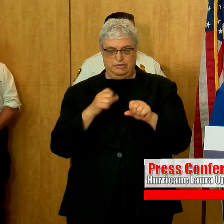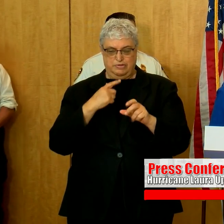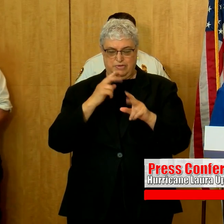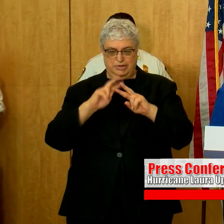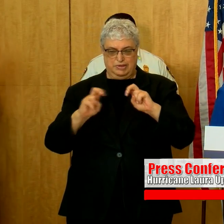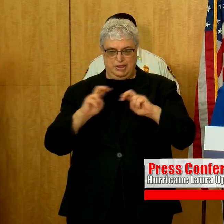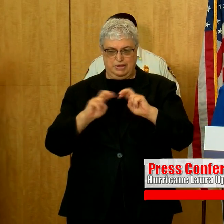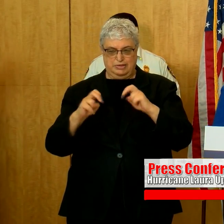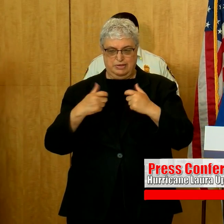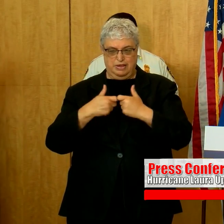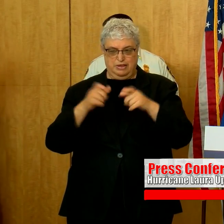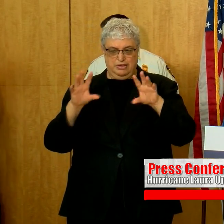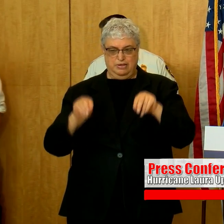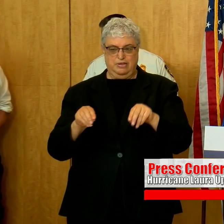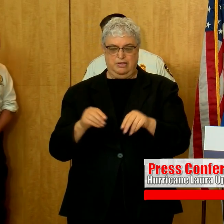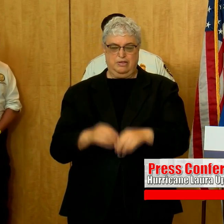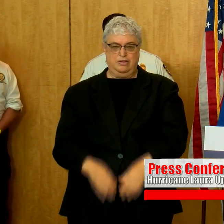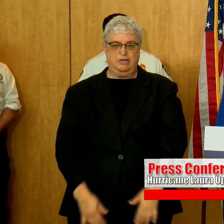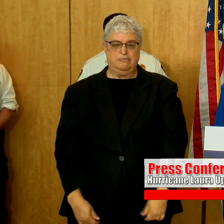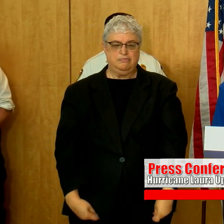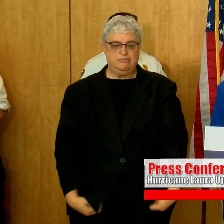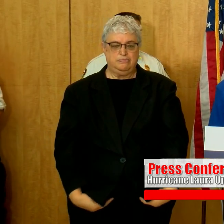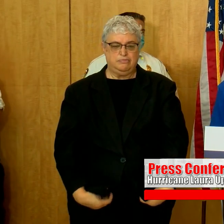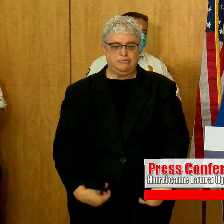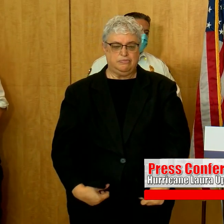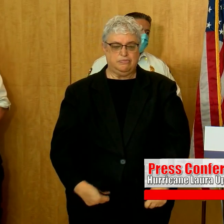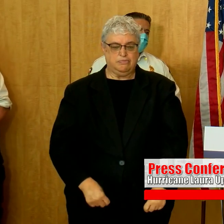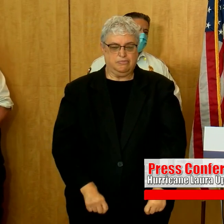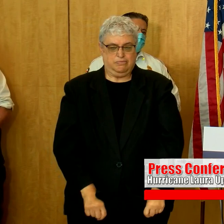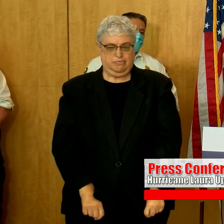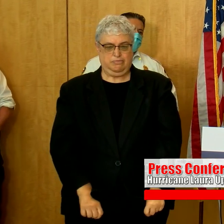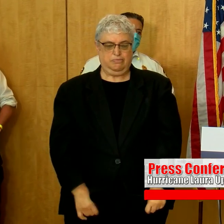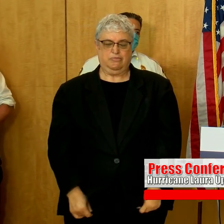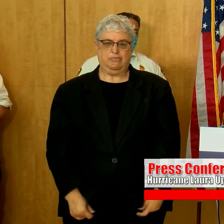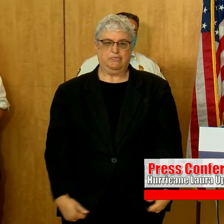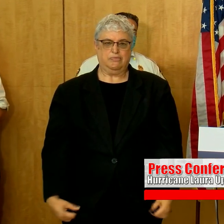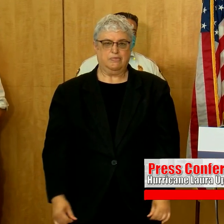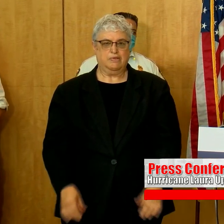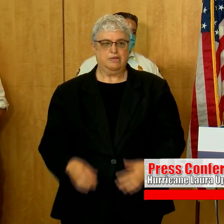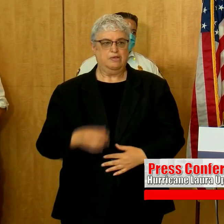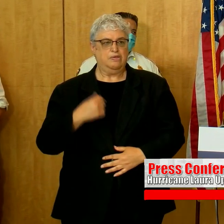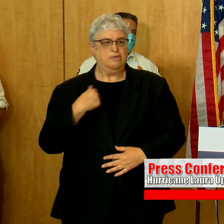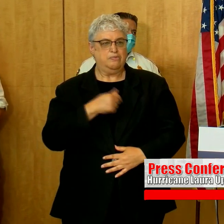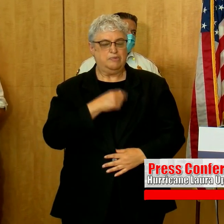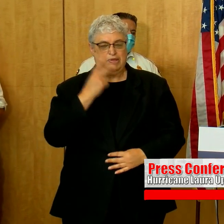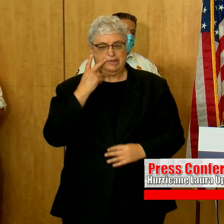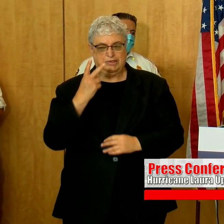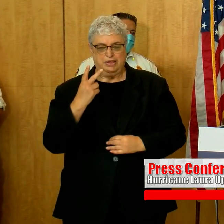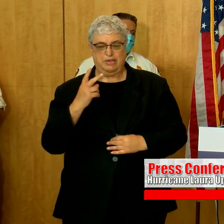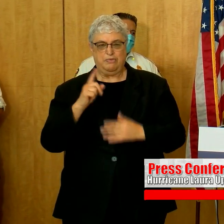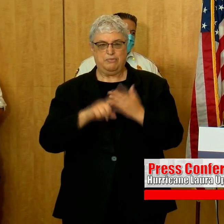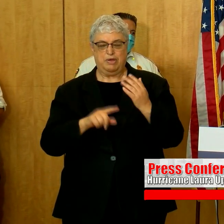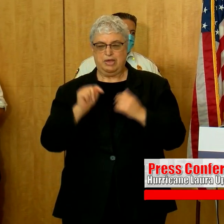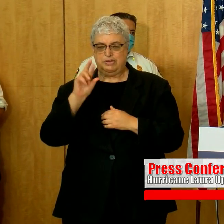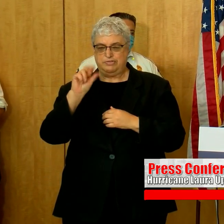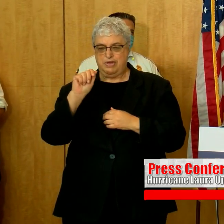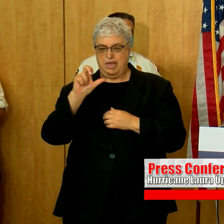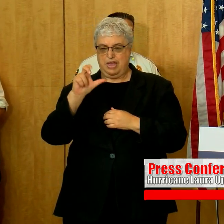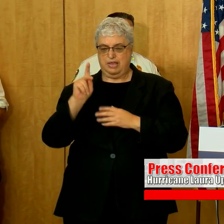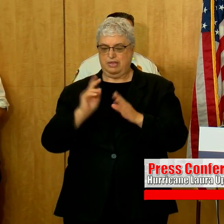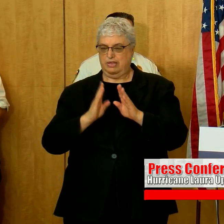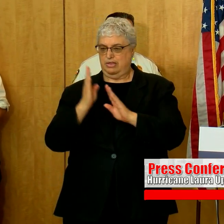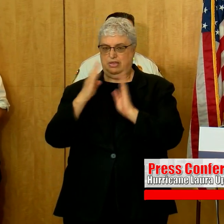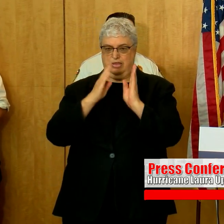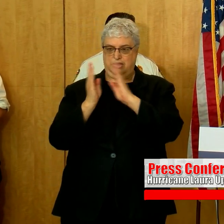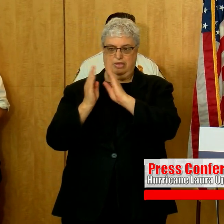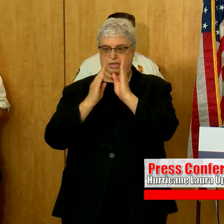the power outages that we might see? Well, one of the things we're assessing is to see whether what track this storm continues to be on,